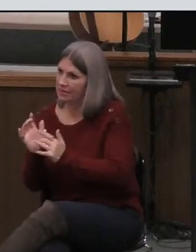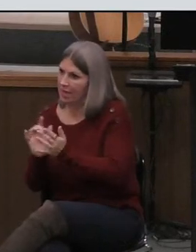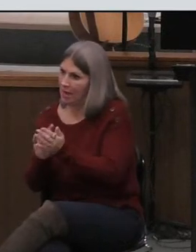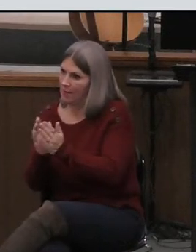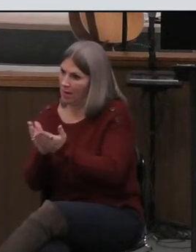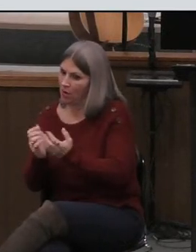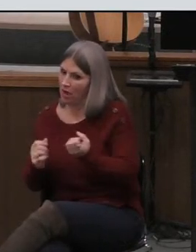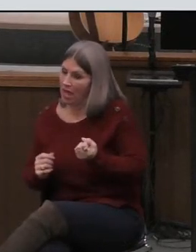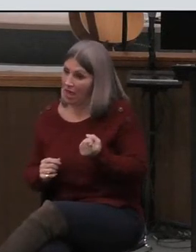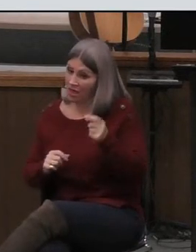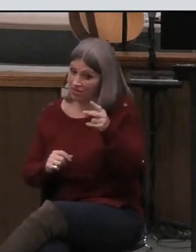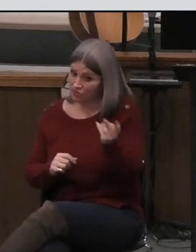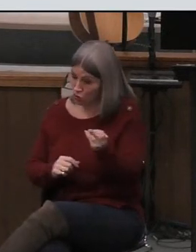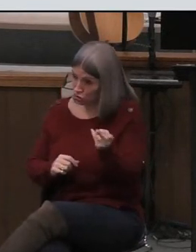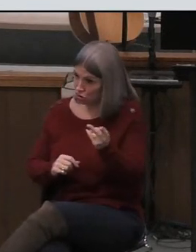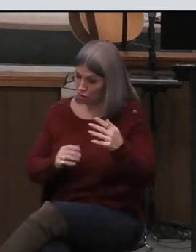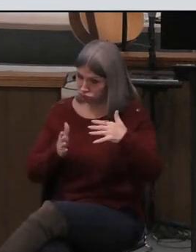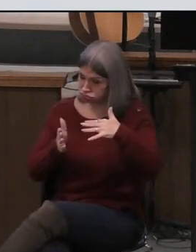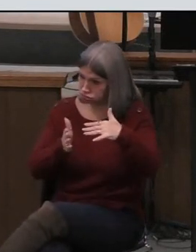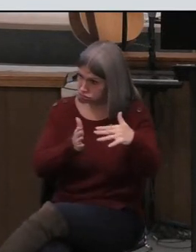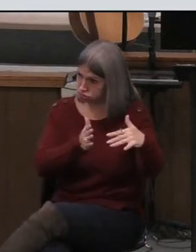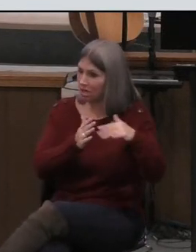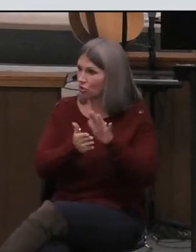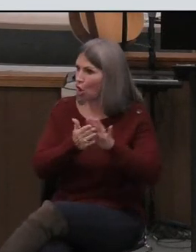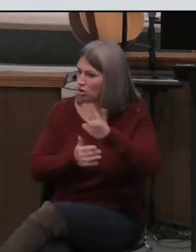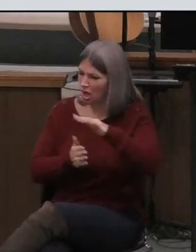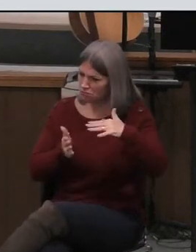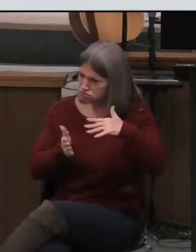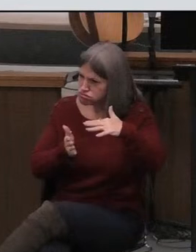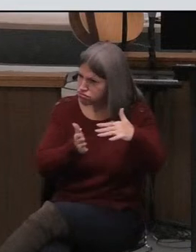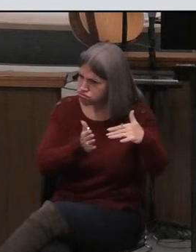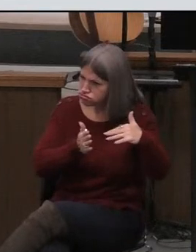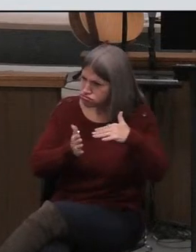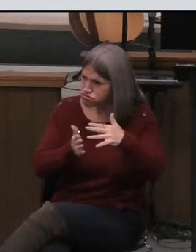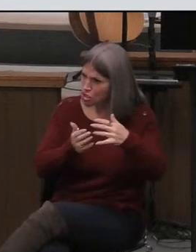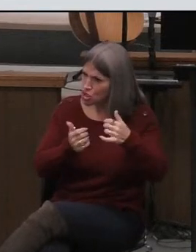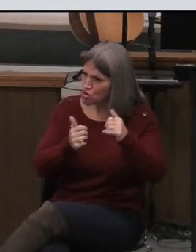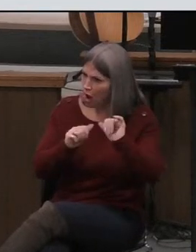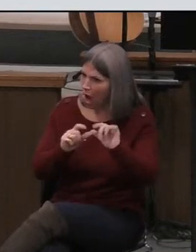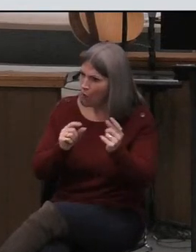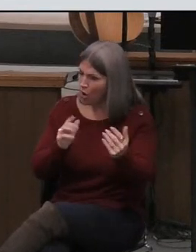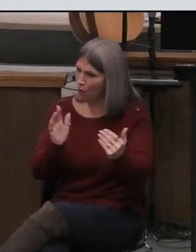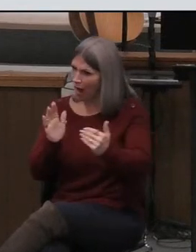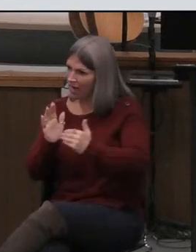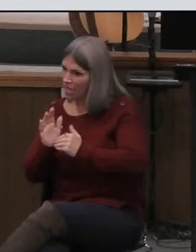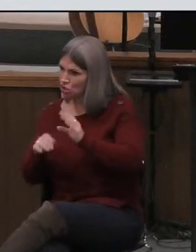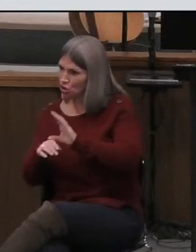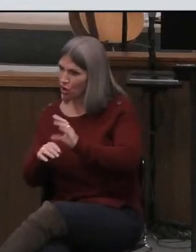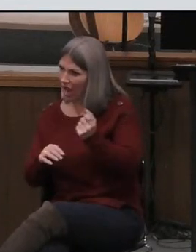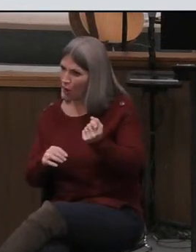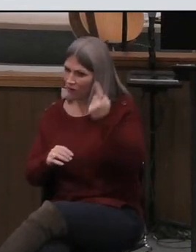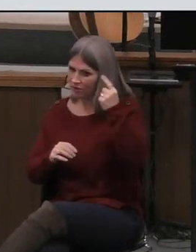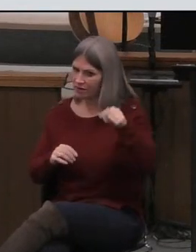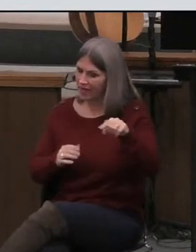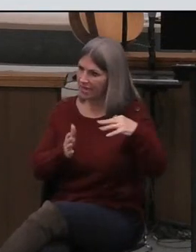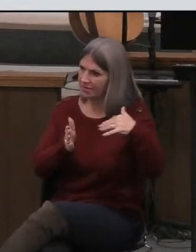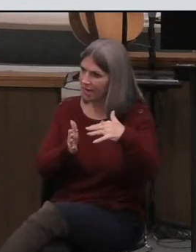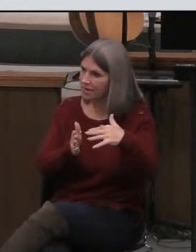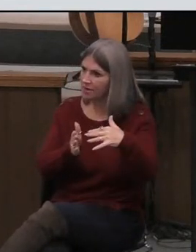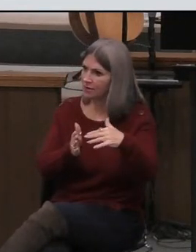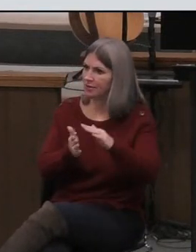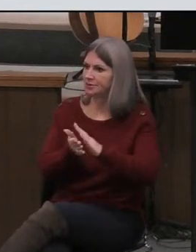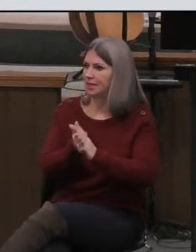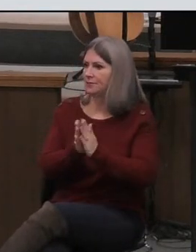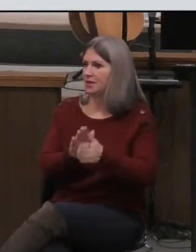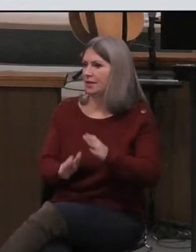of their studies, they both found the gospel to be true and became